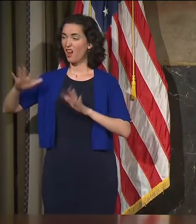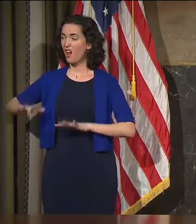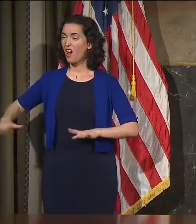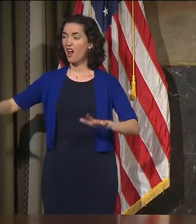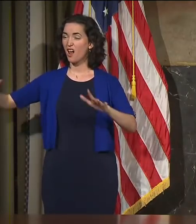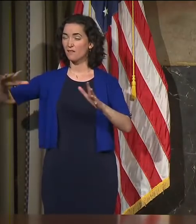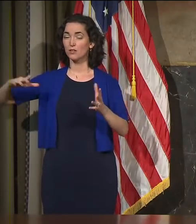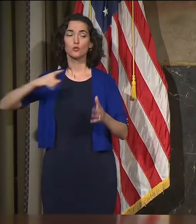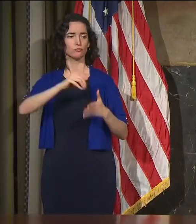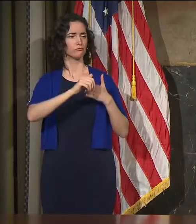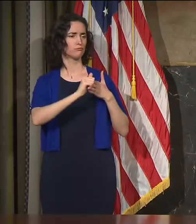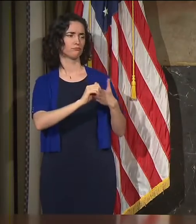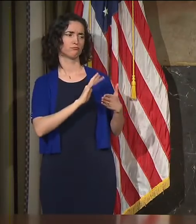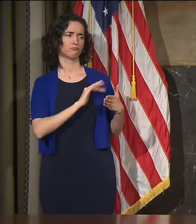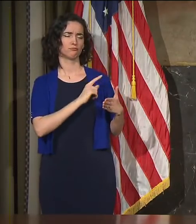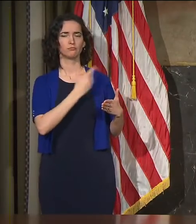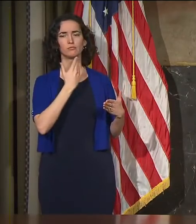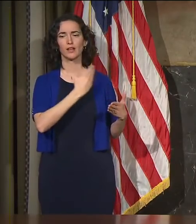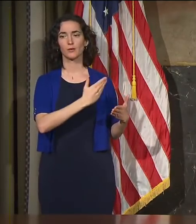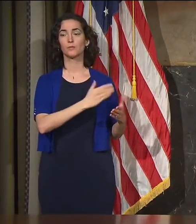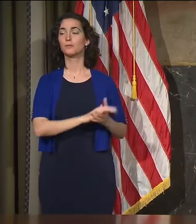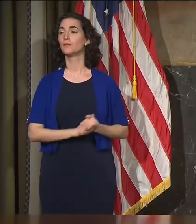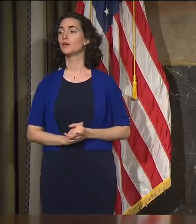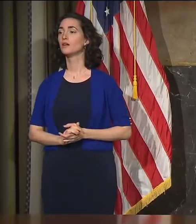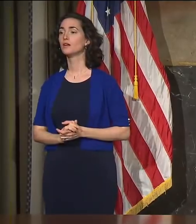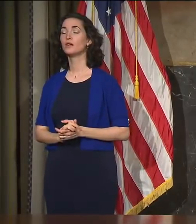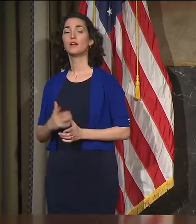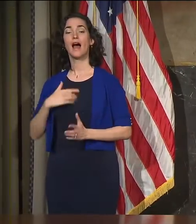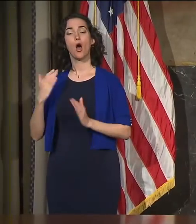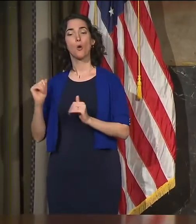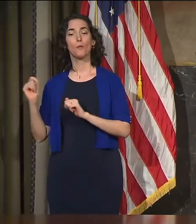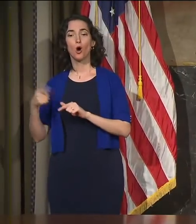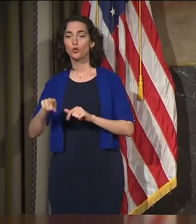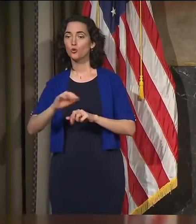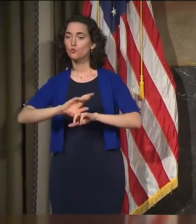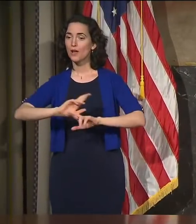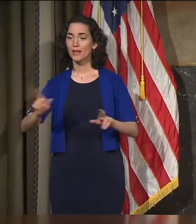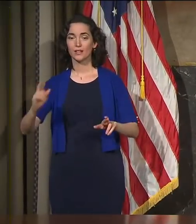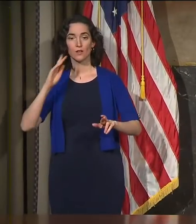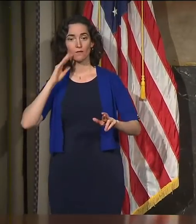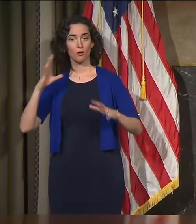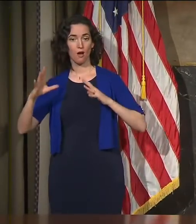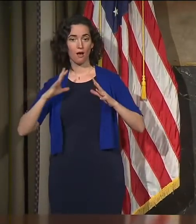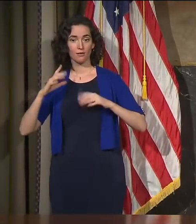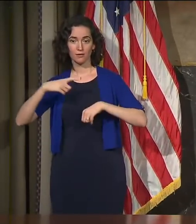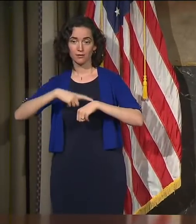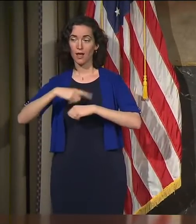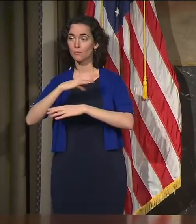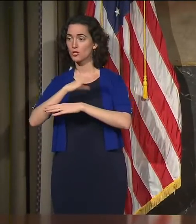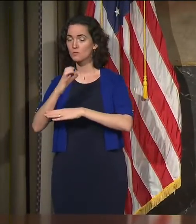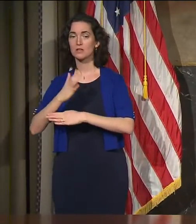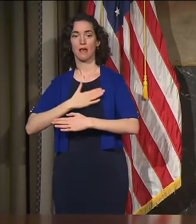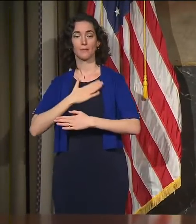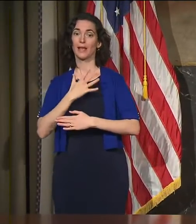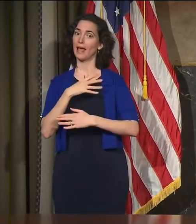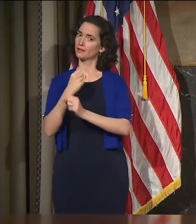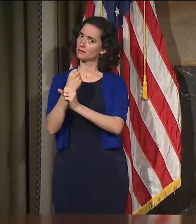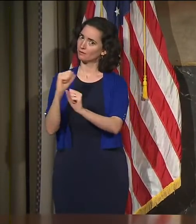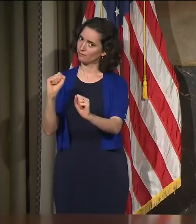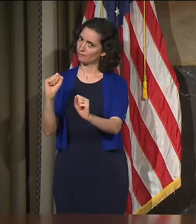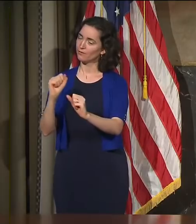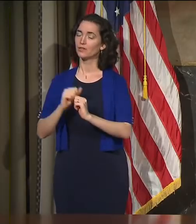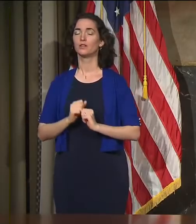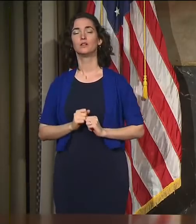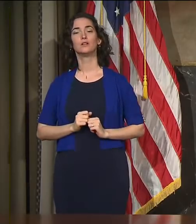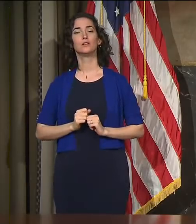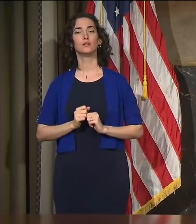And hope everyone is prepared for a happy and safe holiday season and a good Christmas. We wanted to share